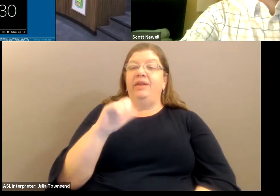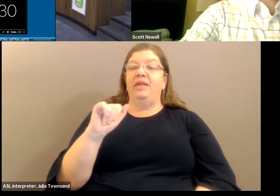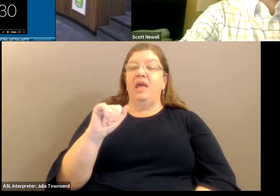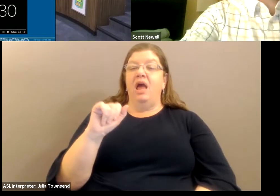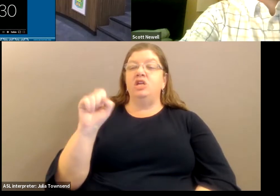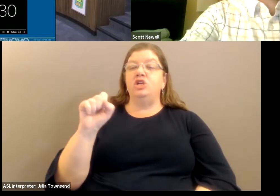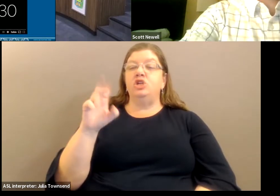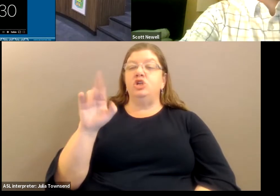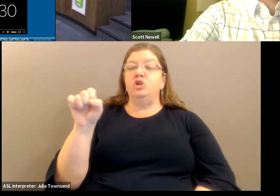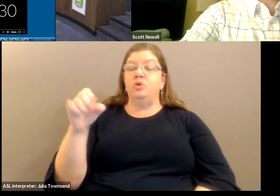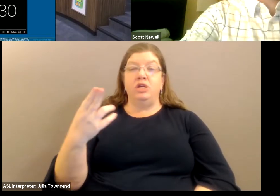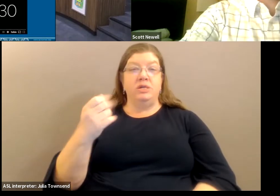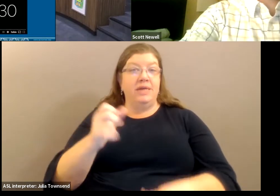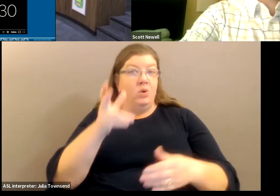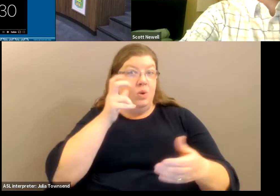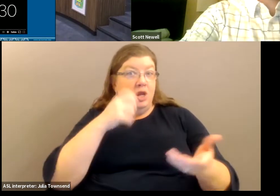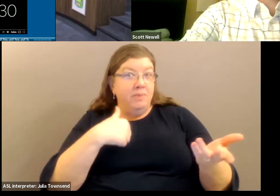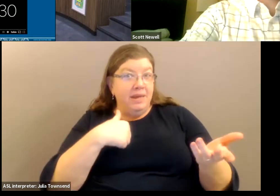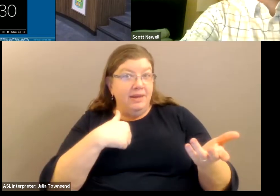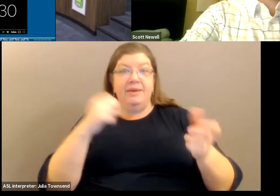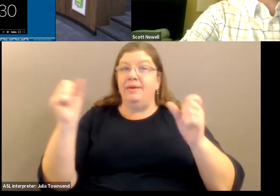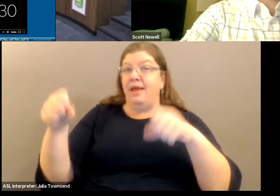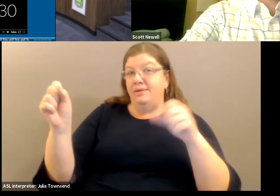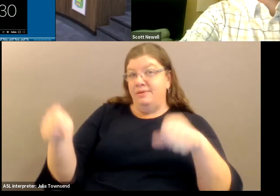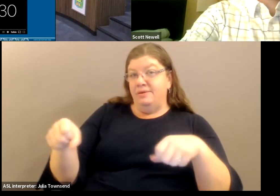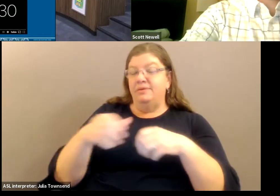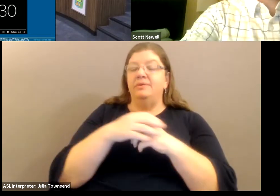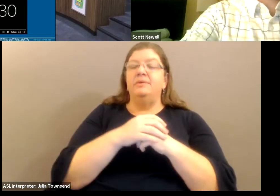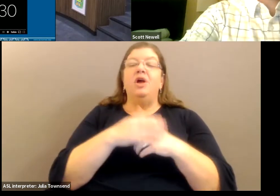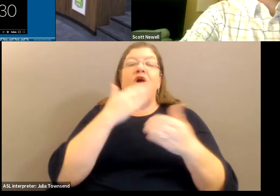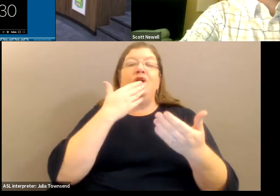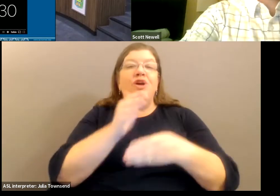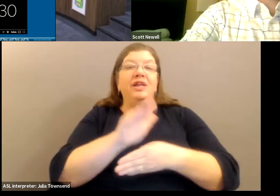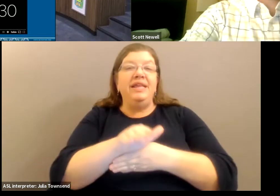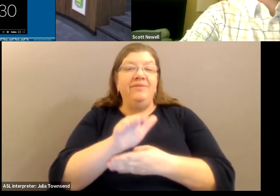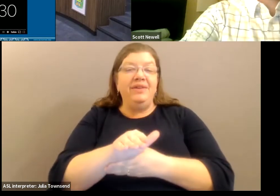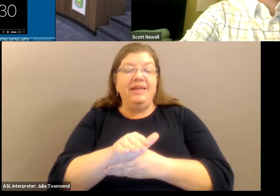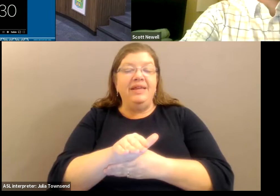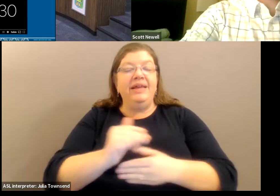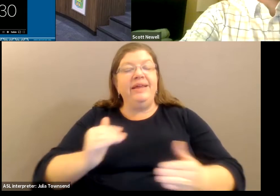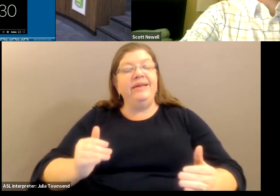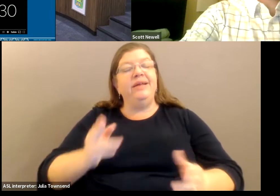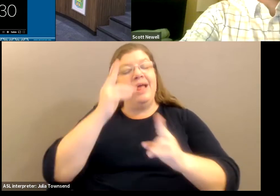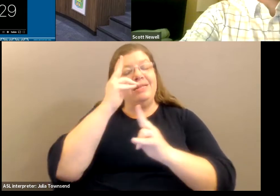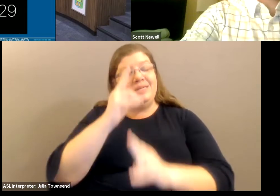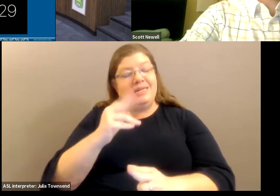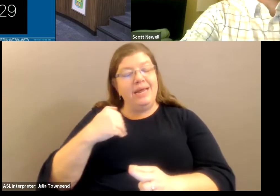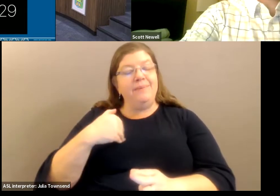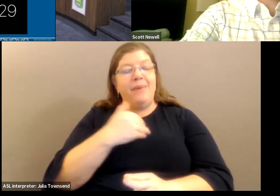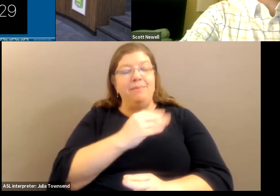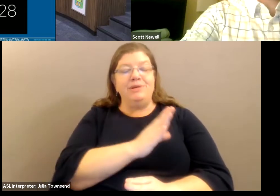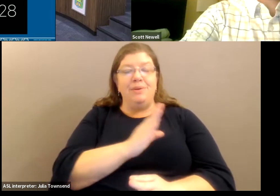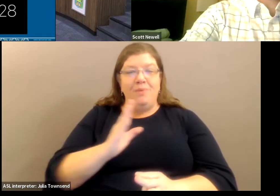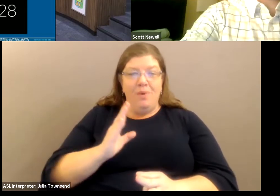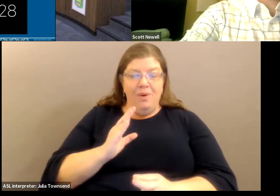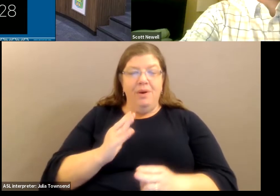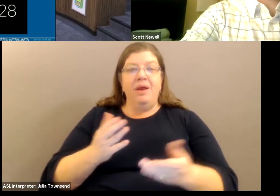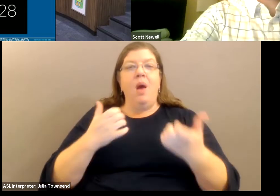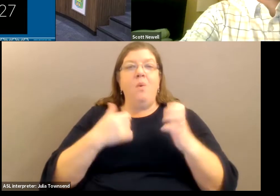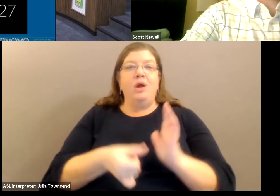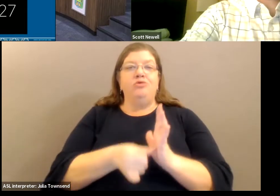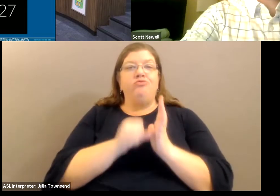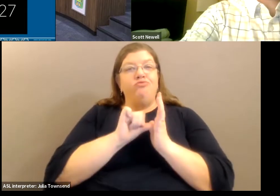Hi, can everyone hear me? Yes. Hi, well, good evening, esteemed members of the board. I would just like to reiterate